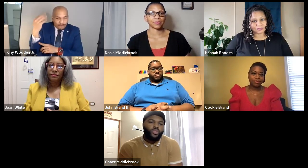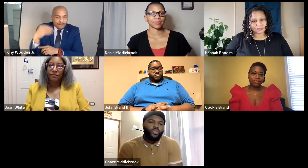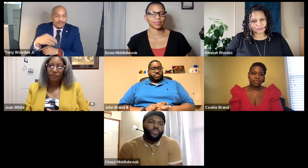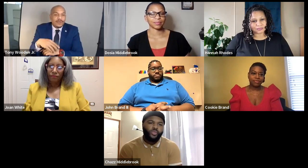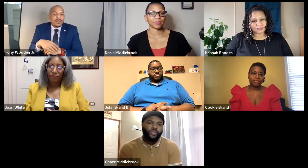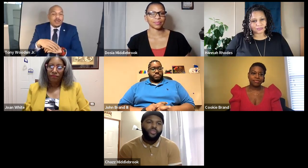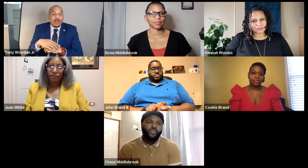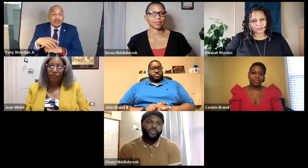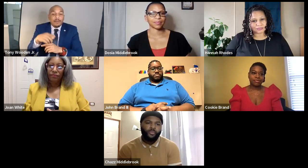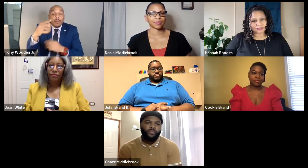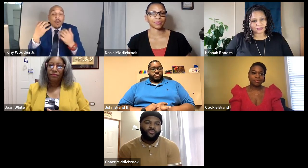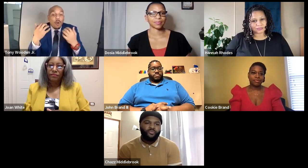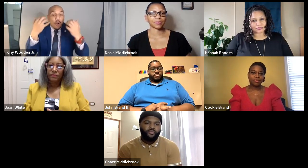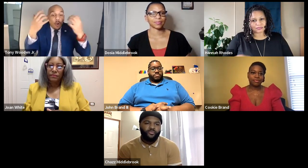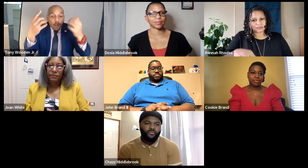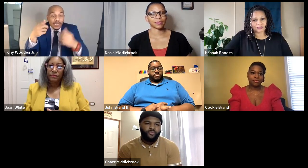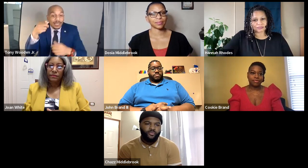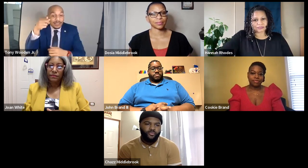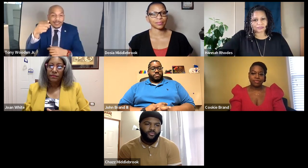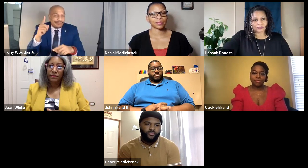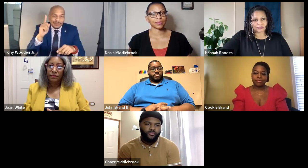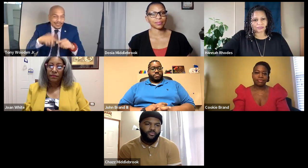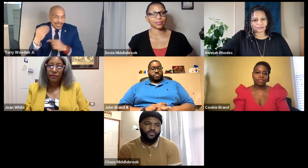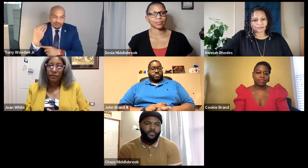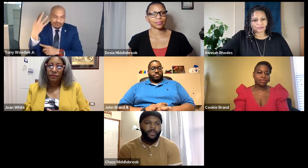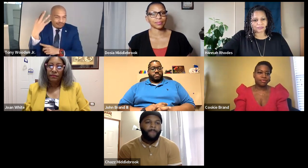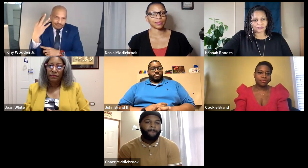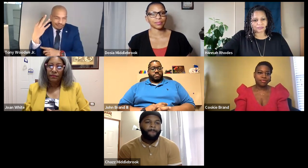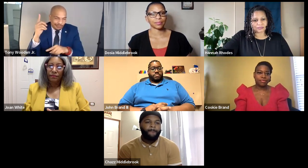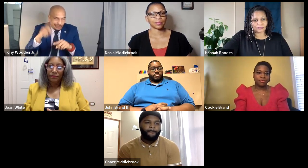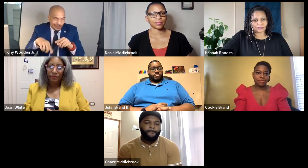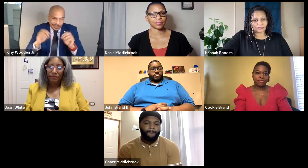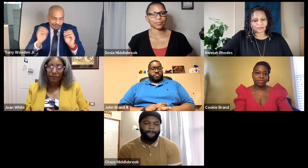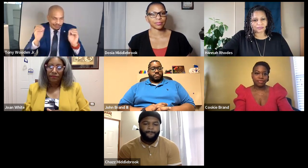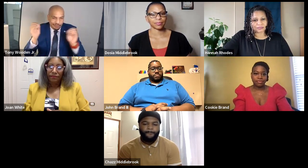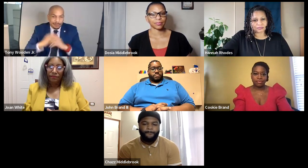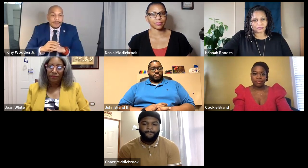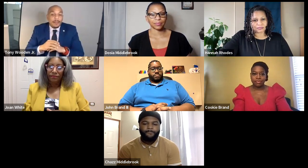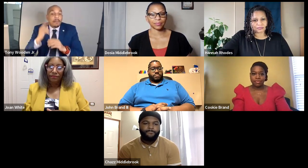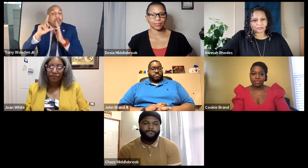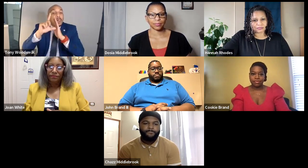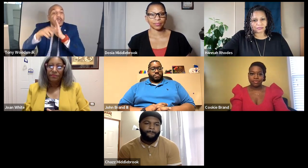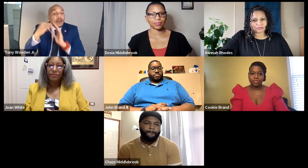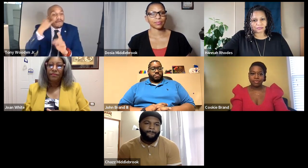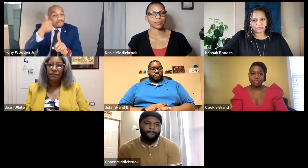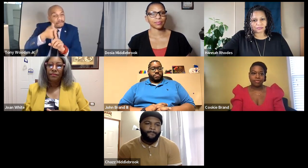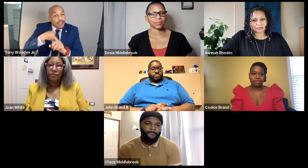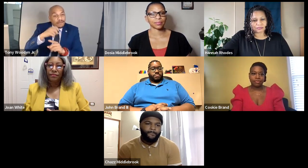and the panelists are the only ones that are able to turn their cameras on or off. For the time being, the audience members are not able to do